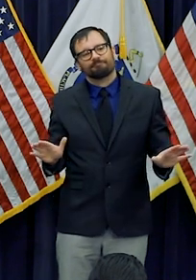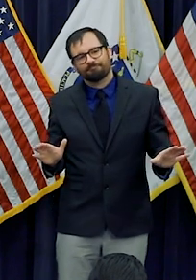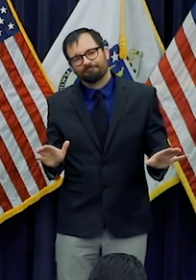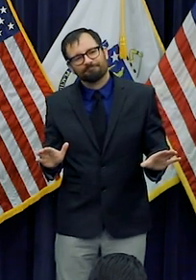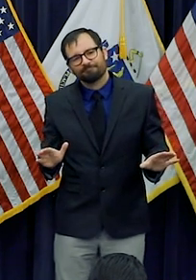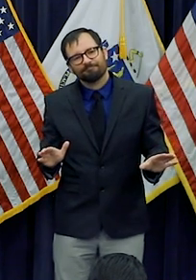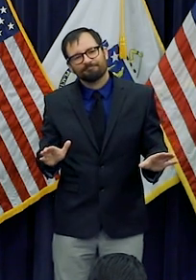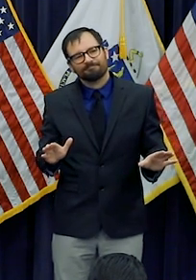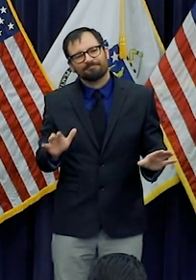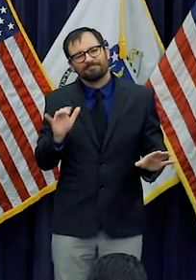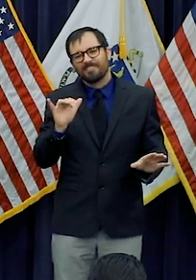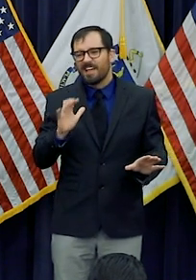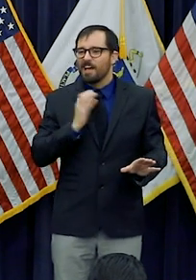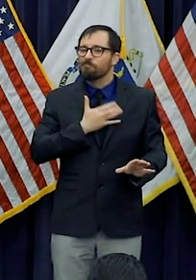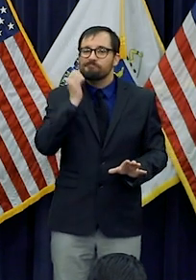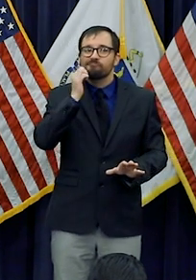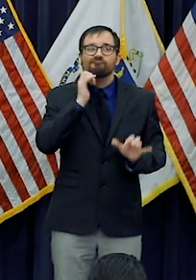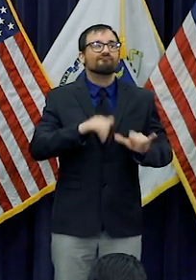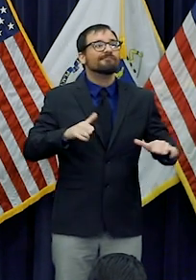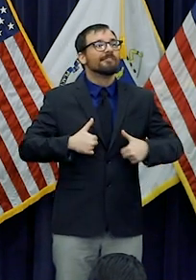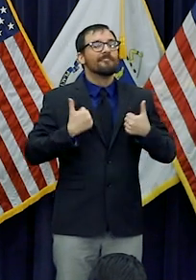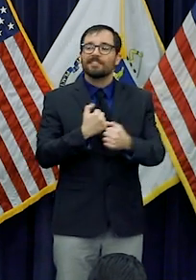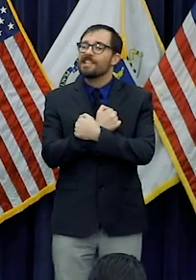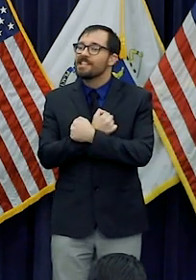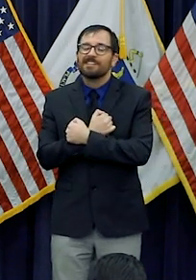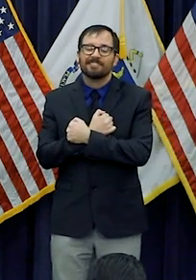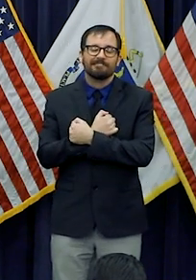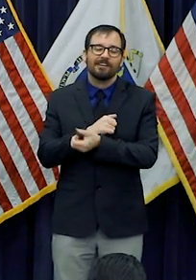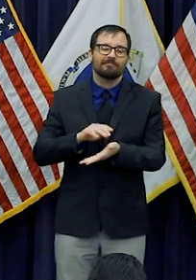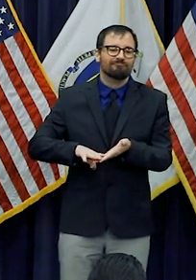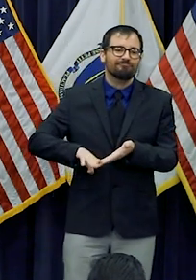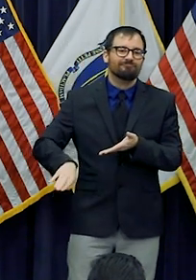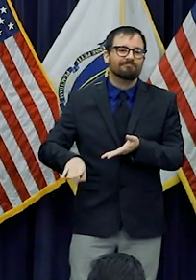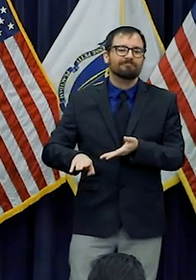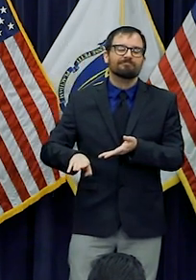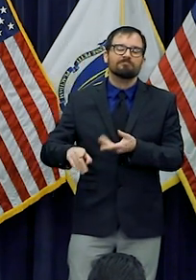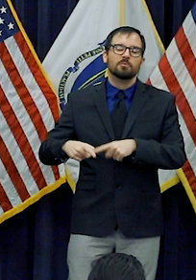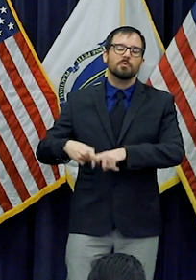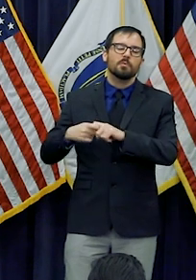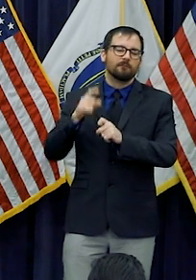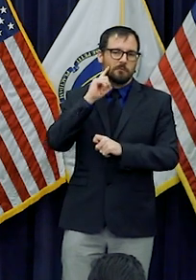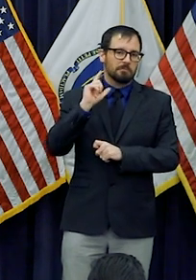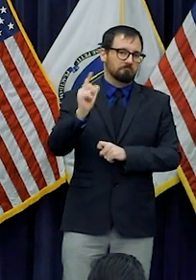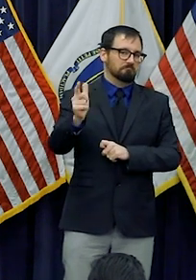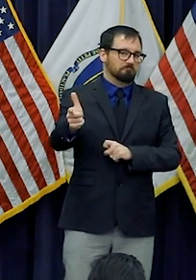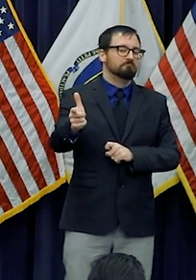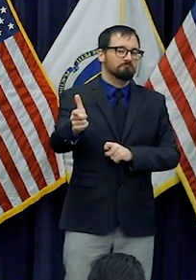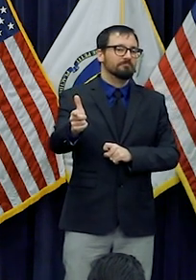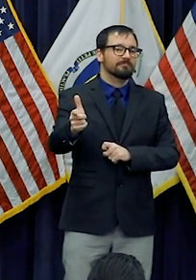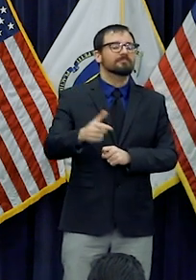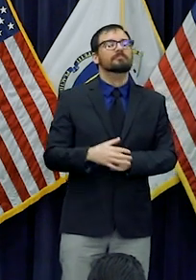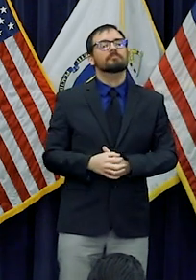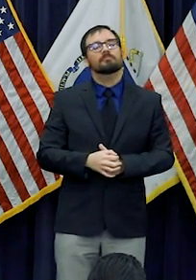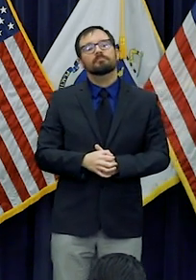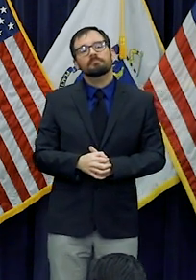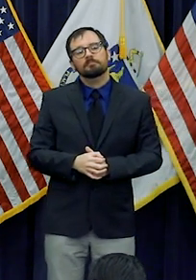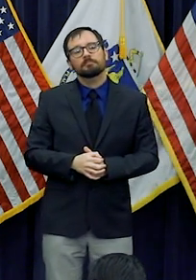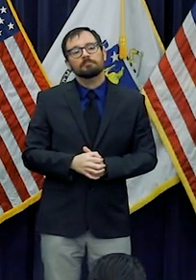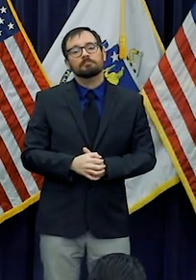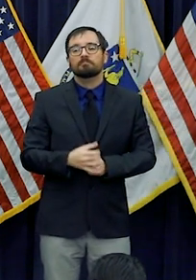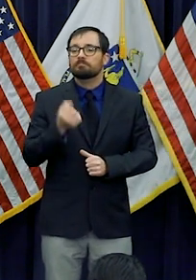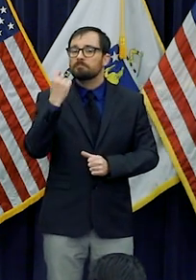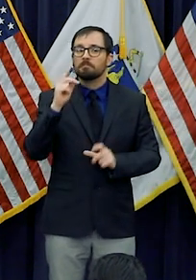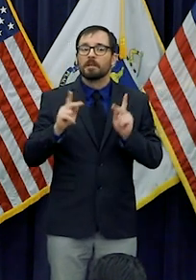daily routines. But time and time again, I've seen the people in Massachusetts make adjustments, deal with